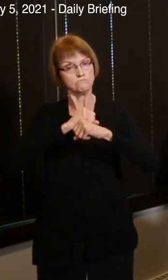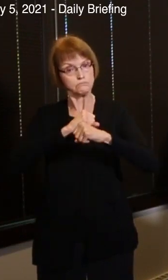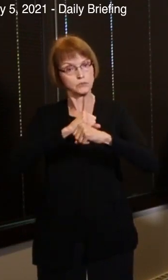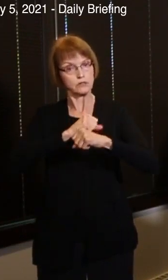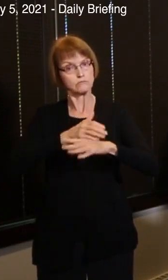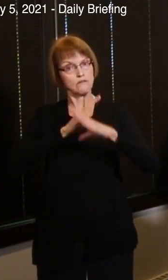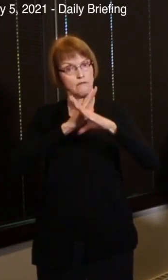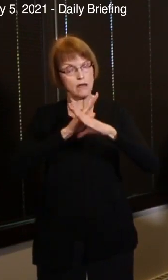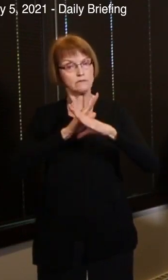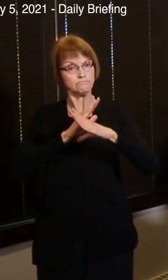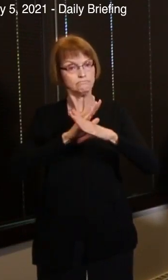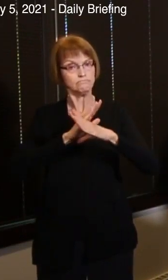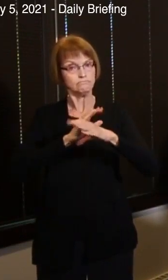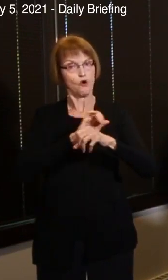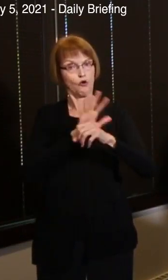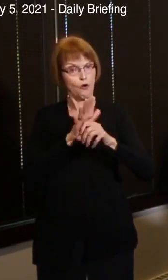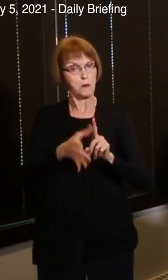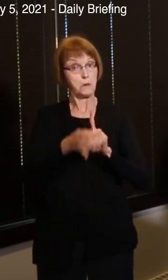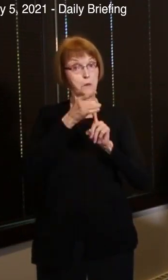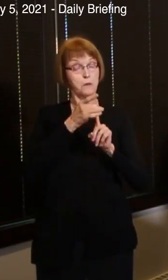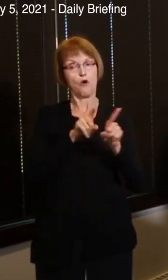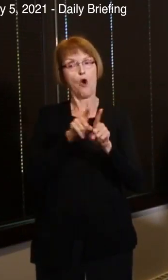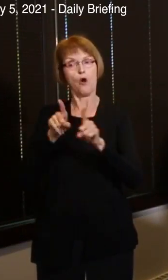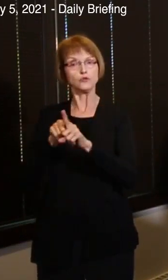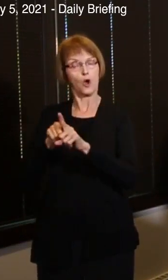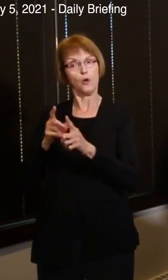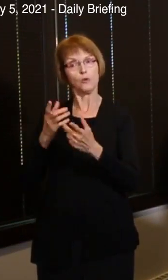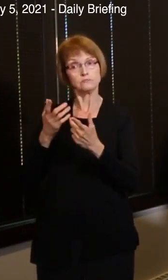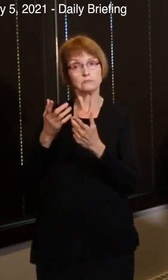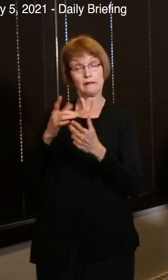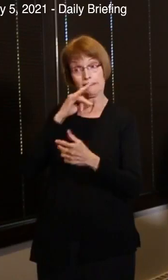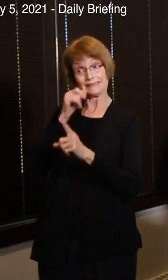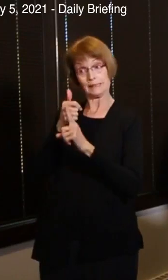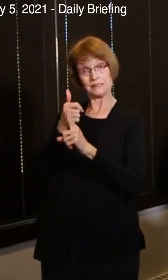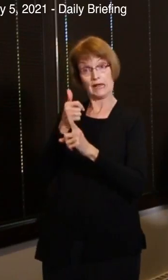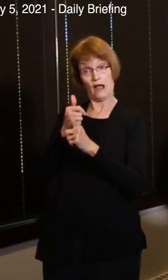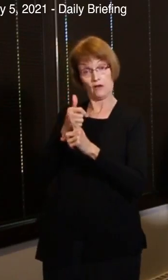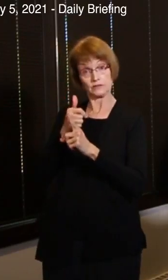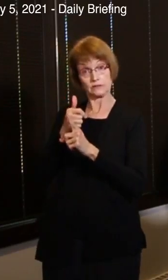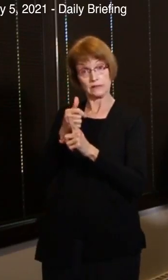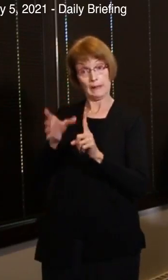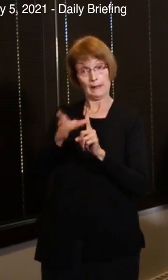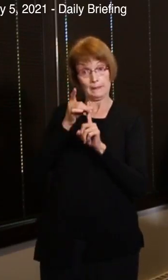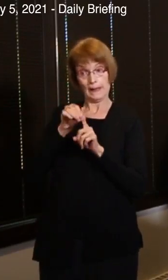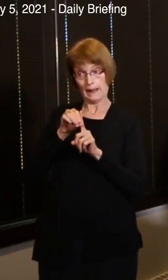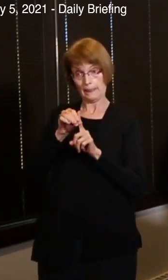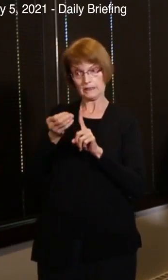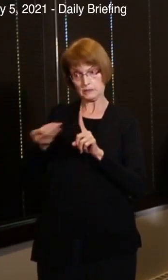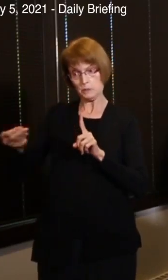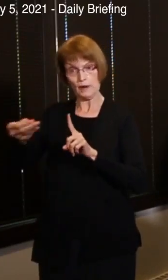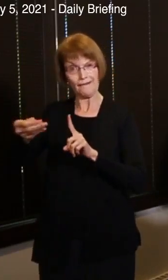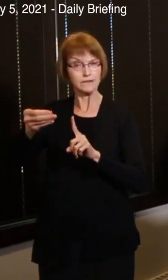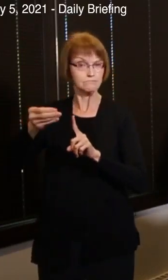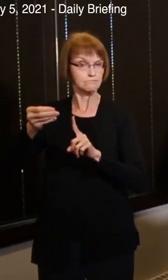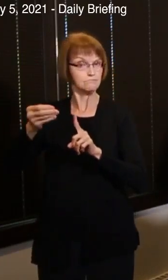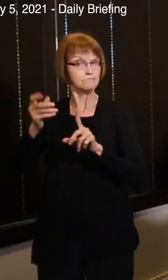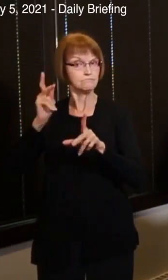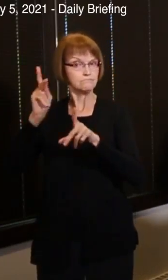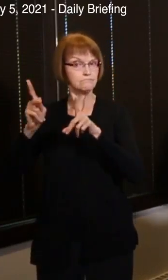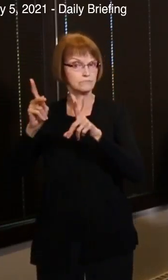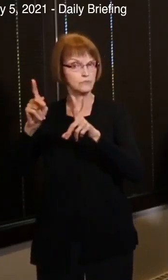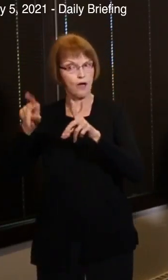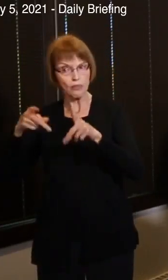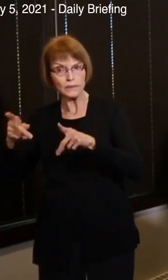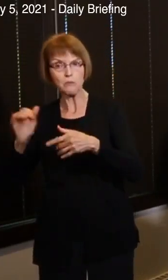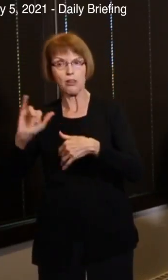getting sick with COVID-19, but would also prevent them from becoming infected and then spreading COVID to other people, such